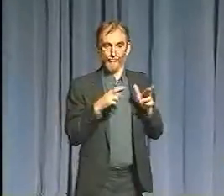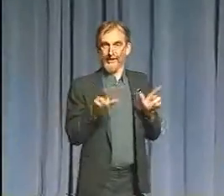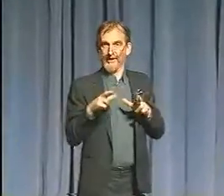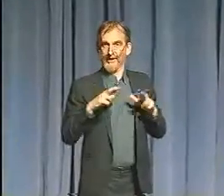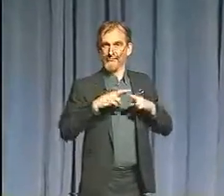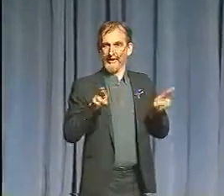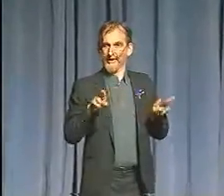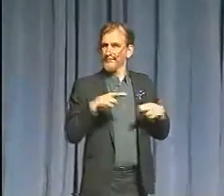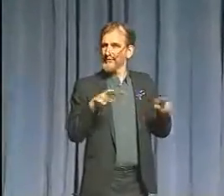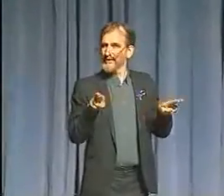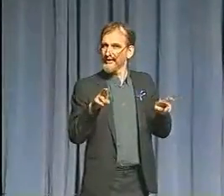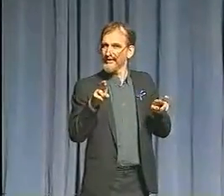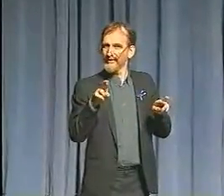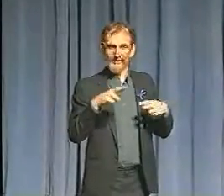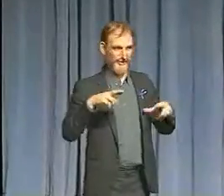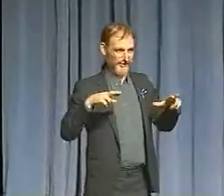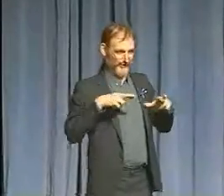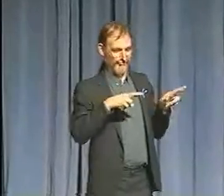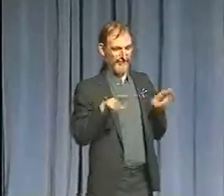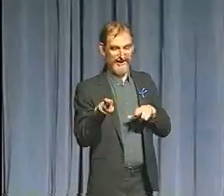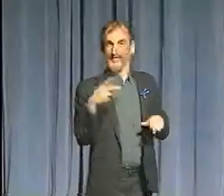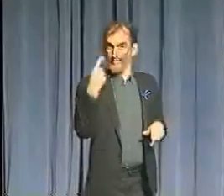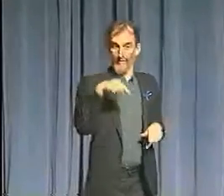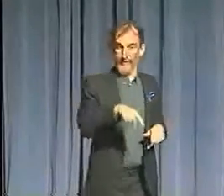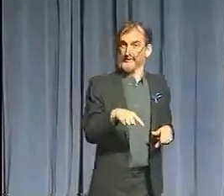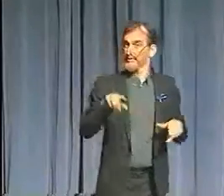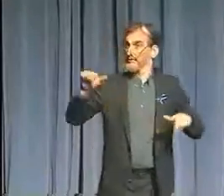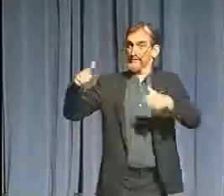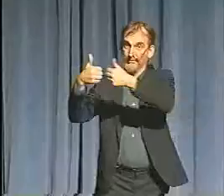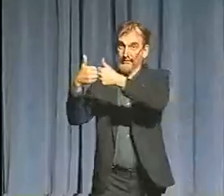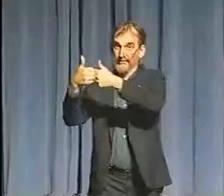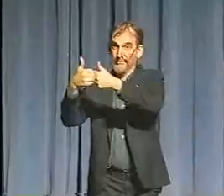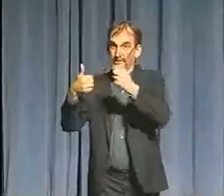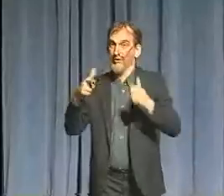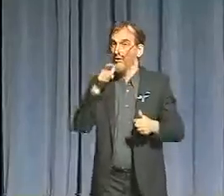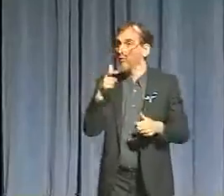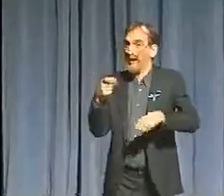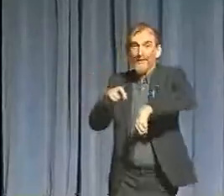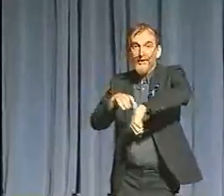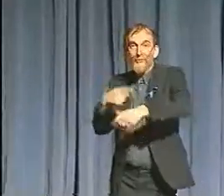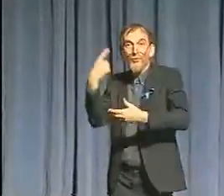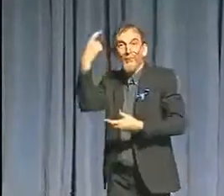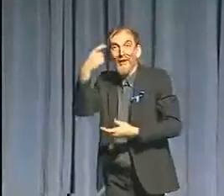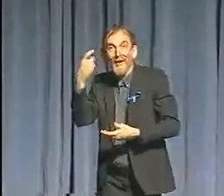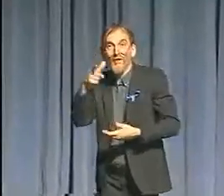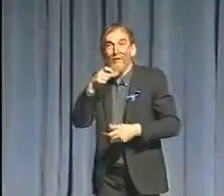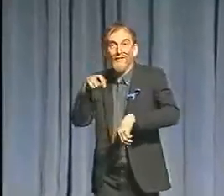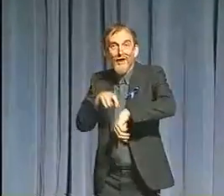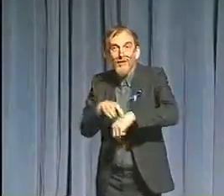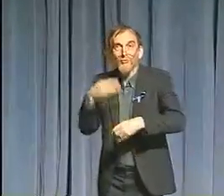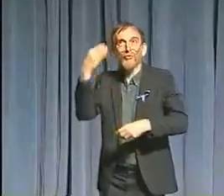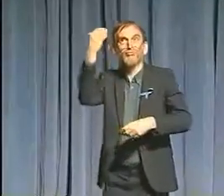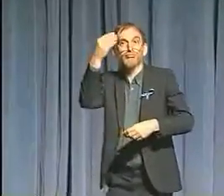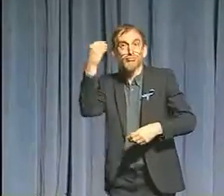begin, and we need to be ready for this. We need to take the challenge. We